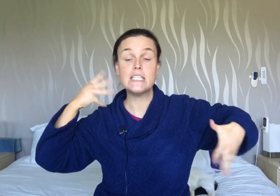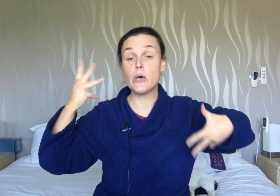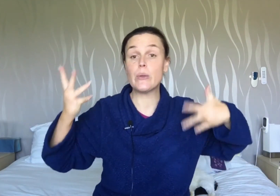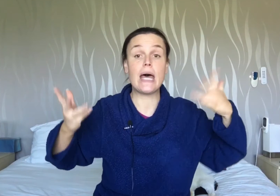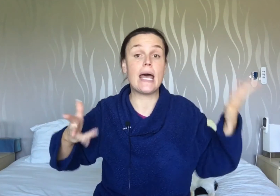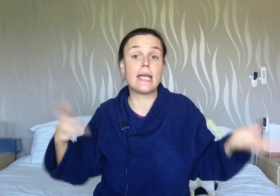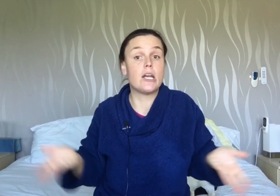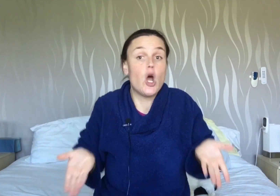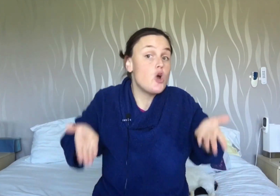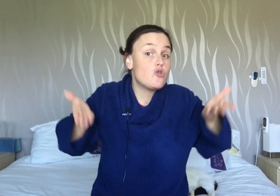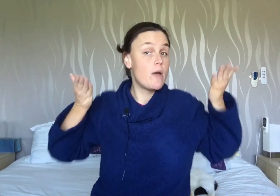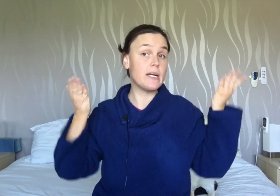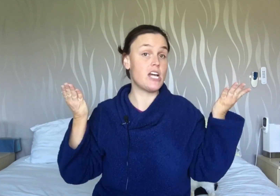So that I can grow my channel.